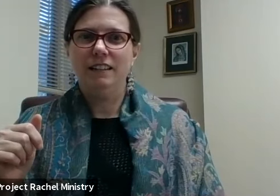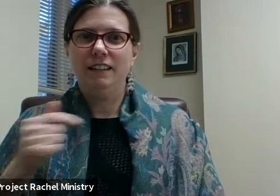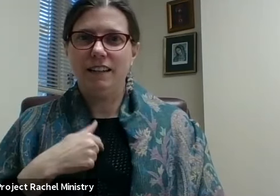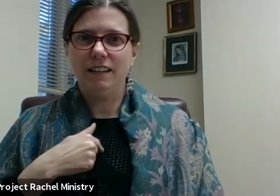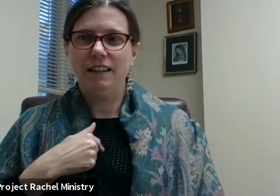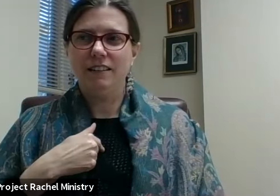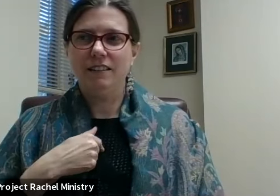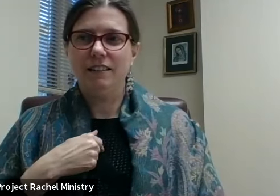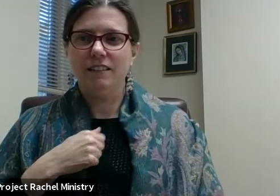I